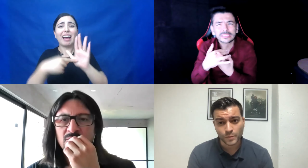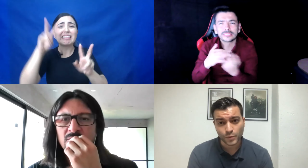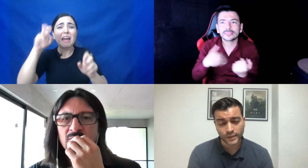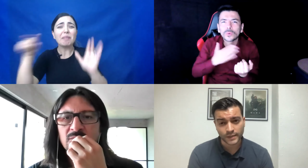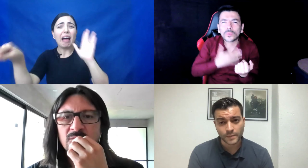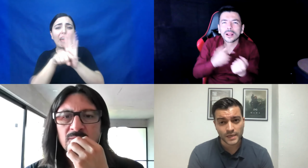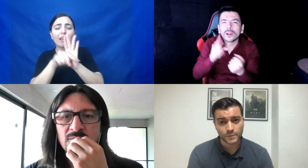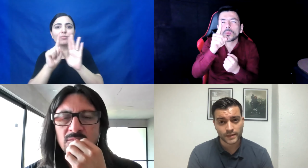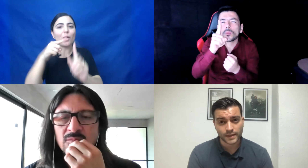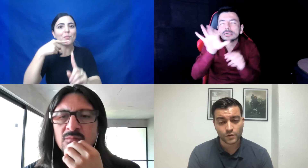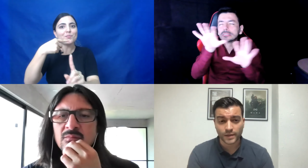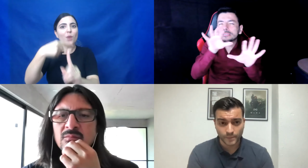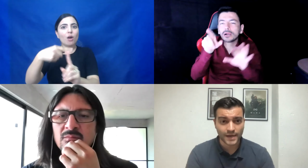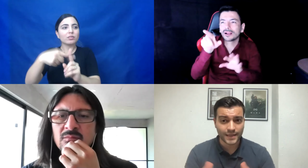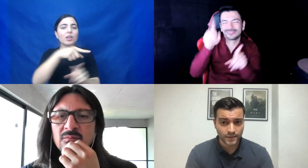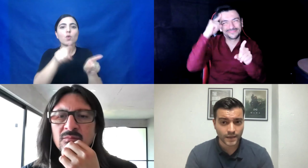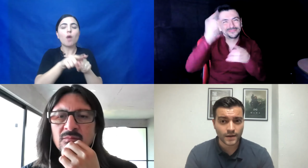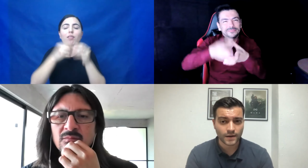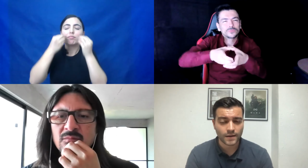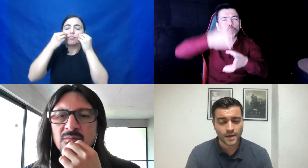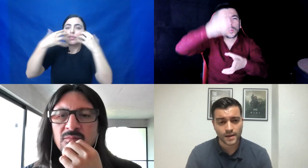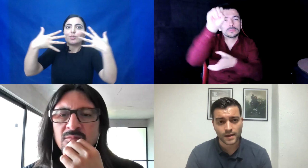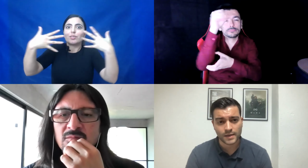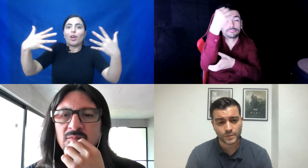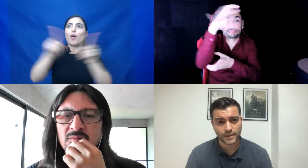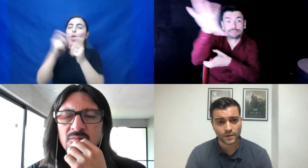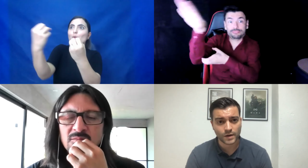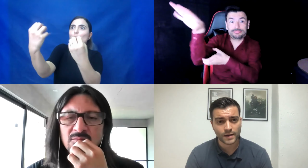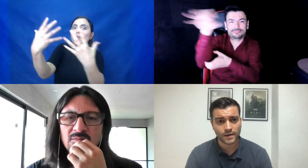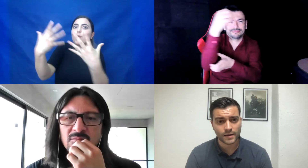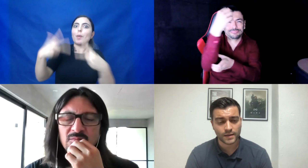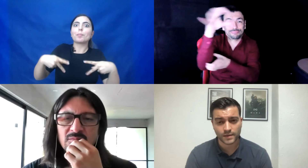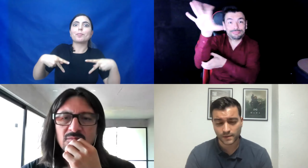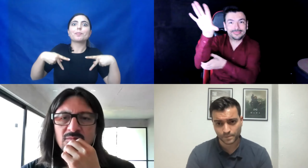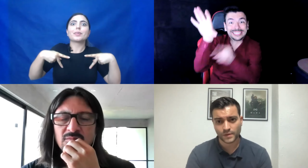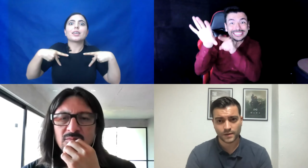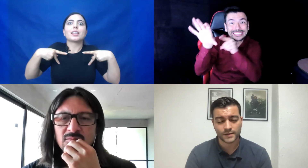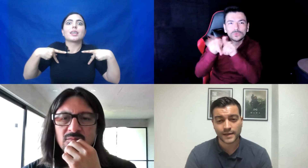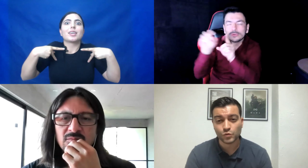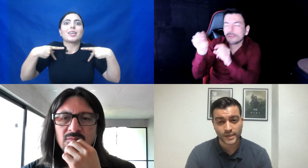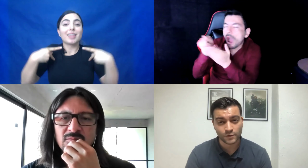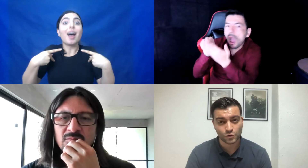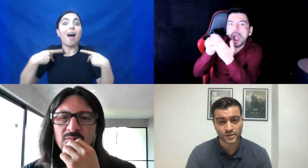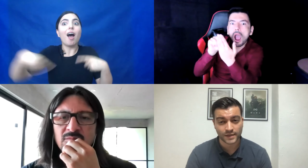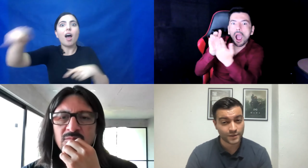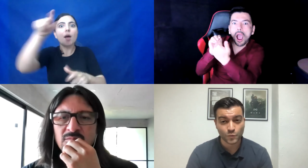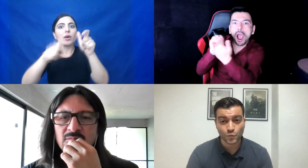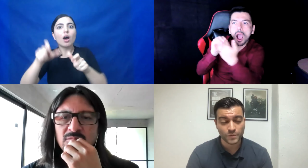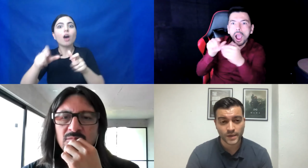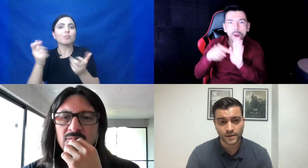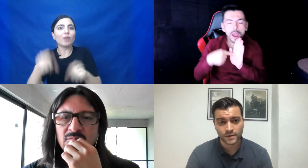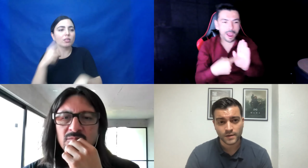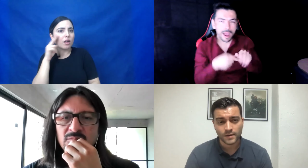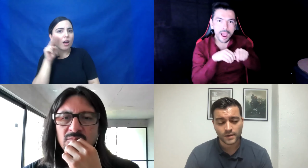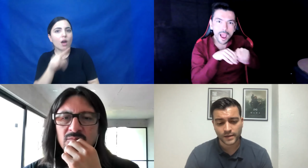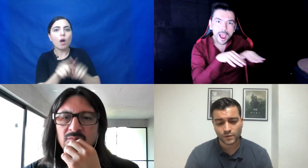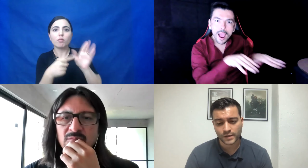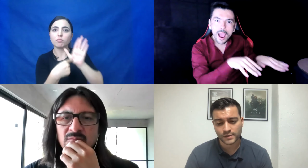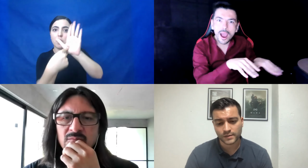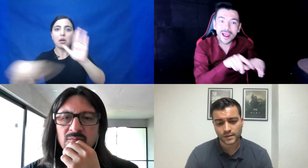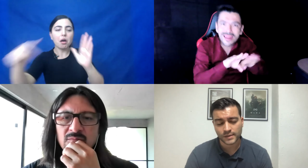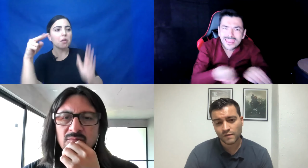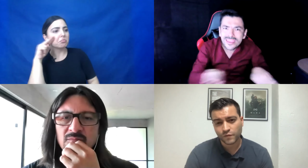stories are focused on some of the really more beautiful aspects of life. And so it will invite spectators to